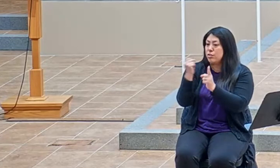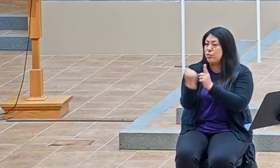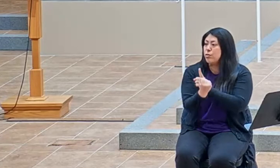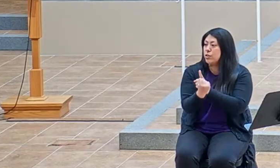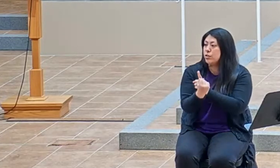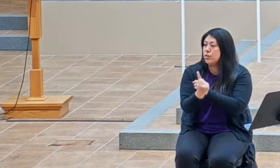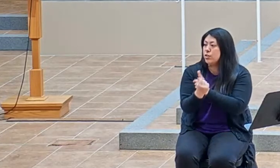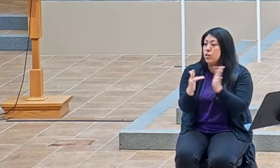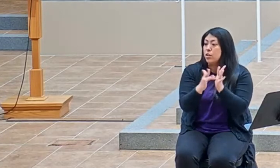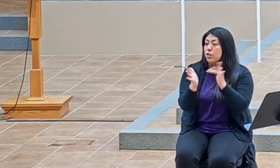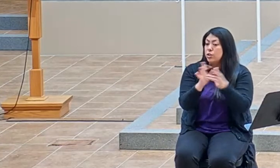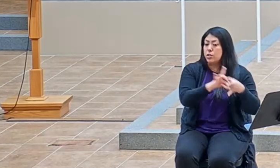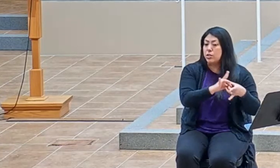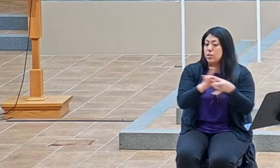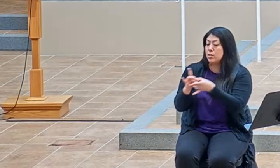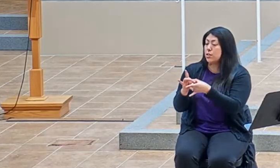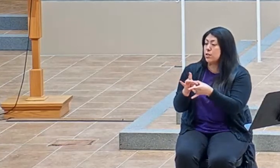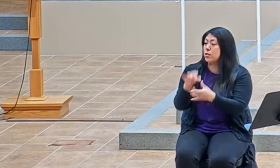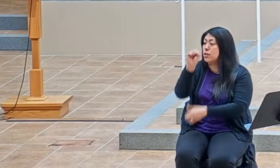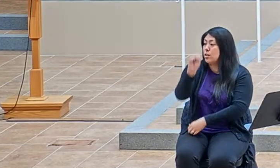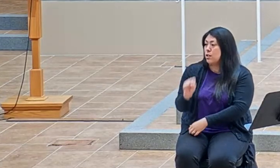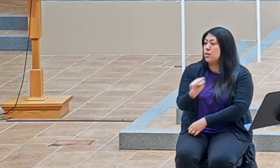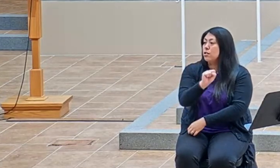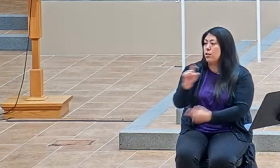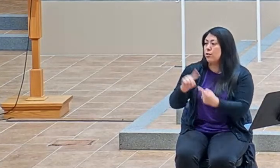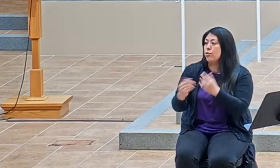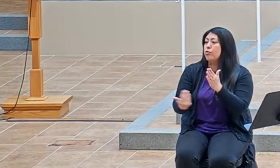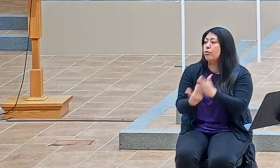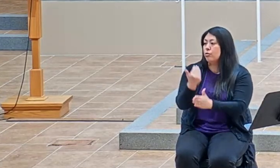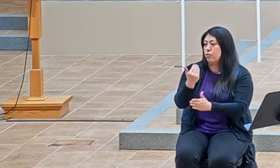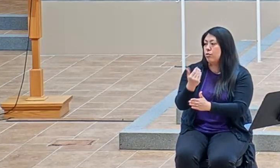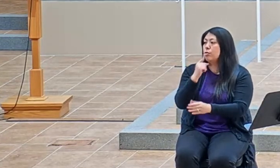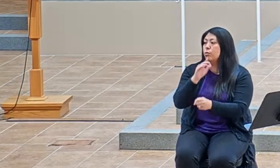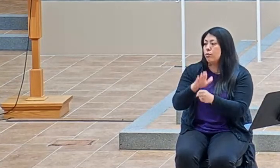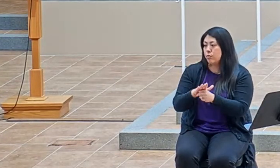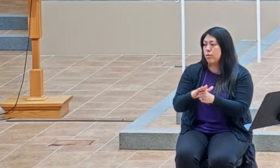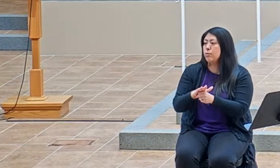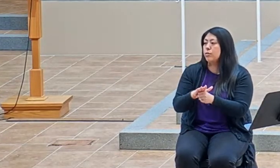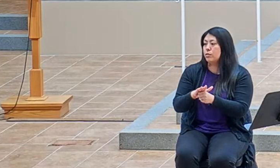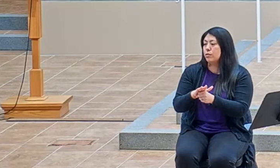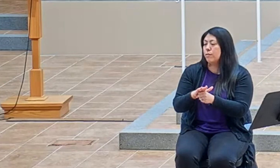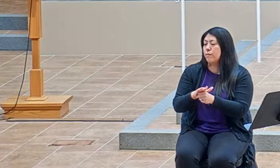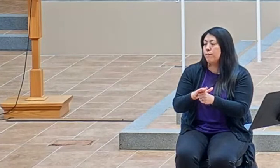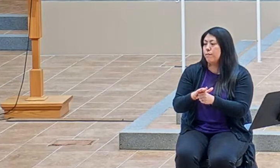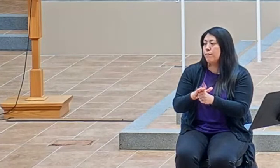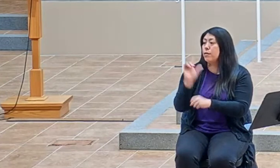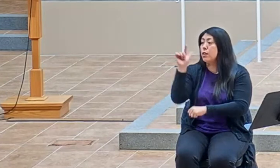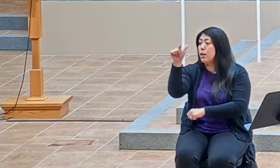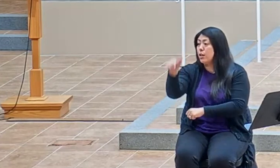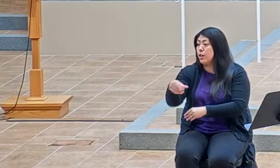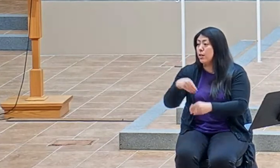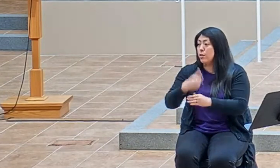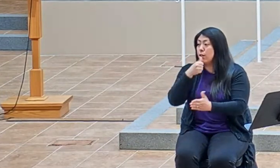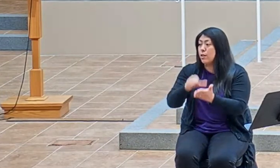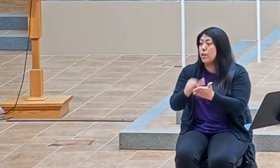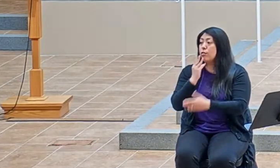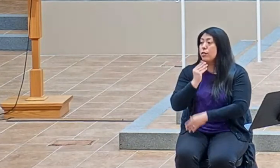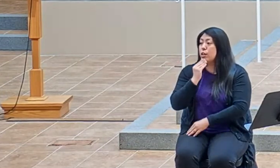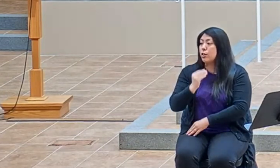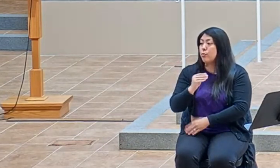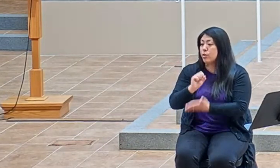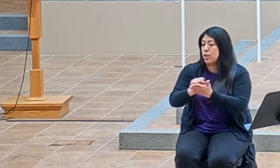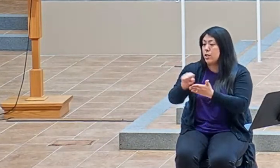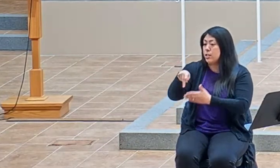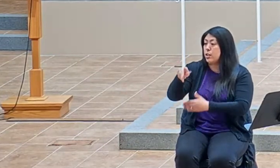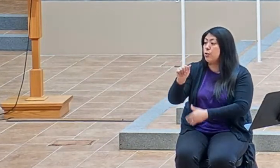definitively links the sacraments to the new covenant. Later in the letter of Hebrews,